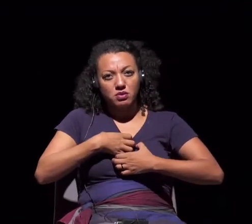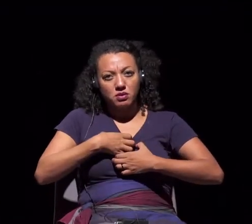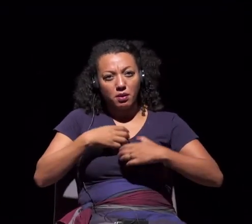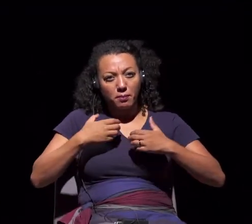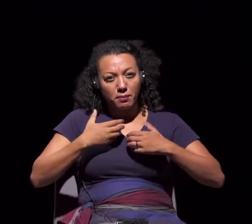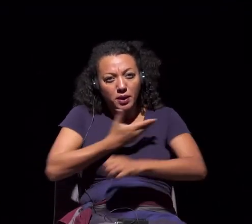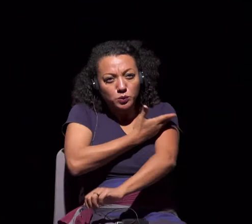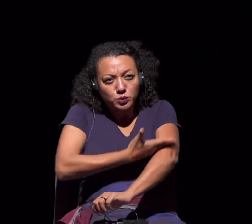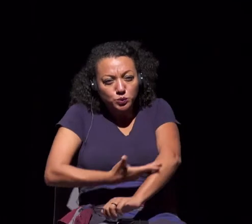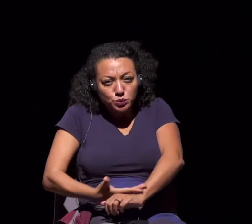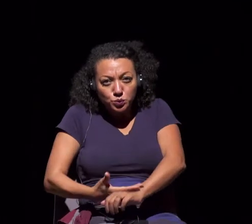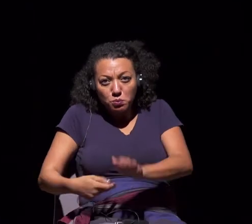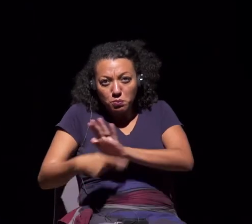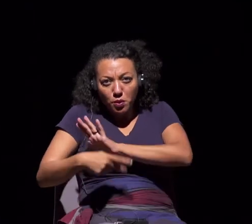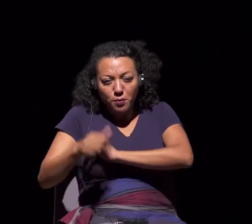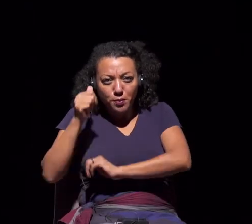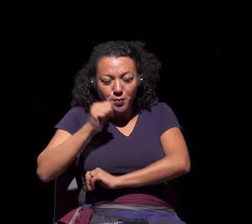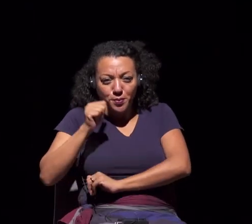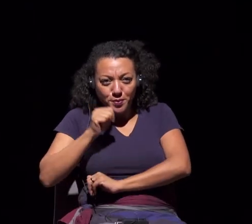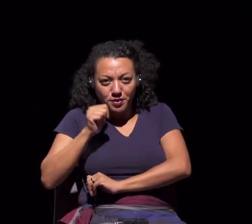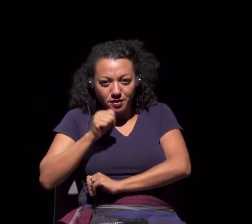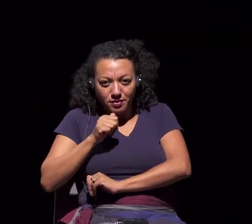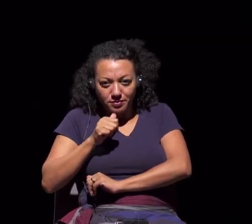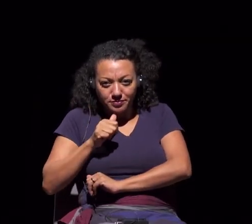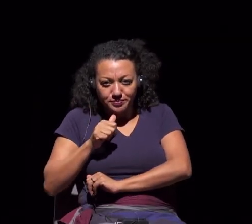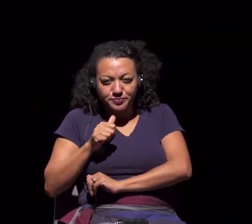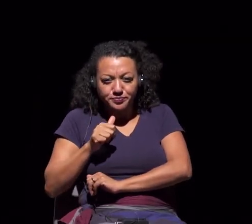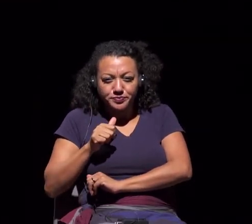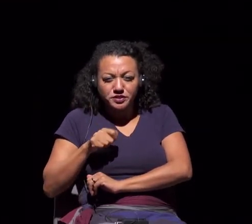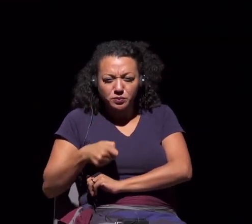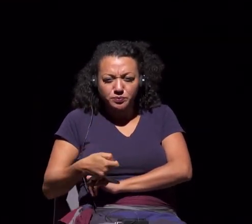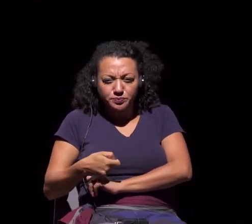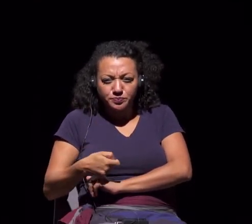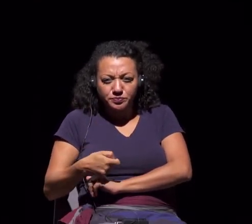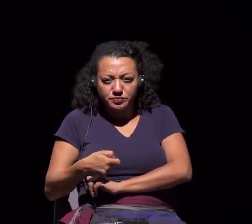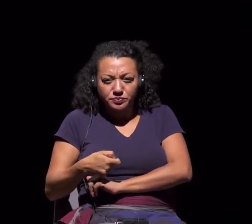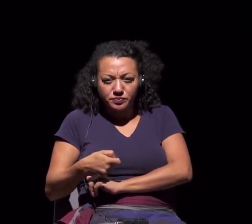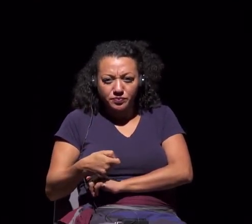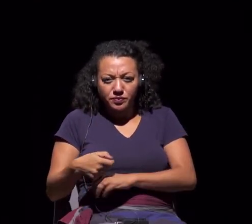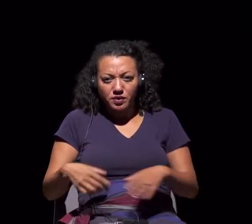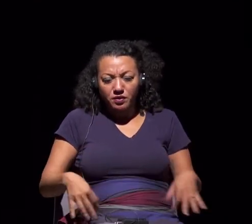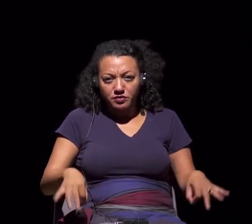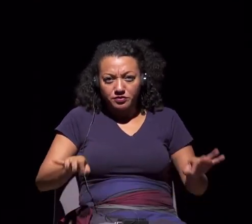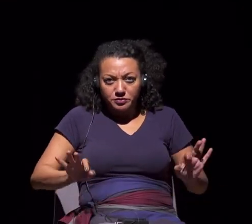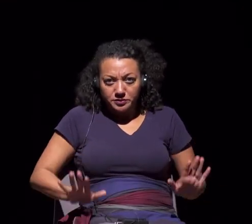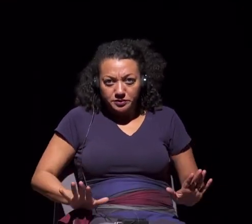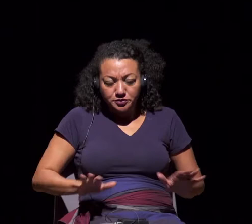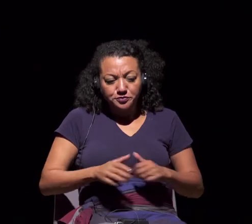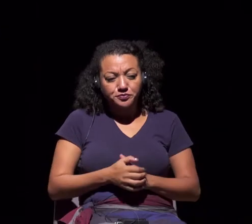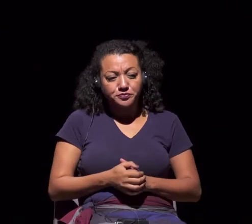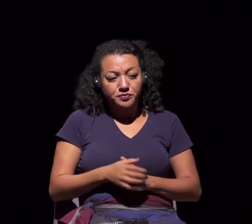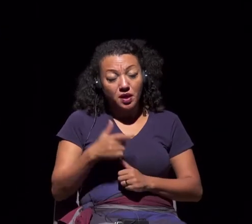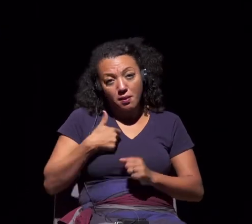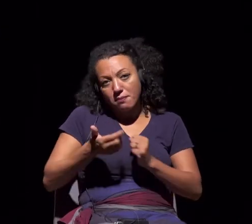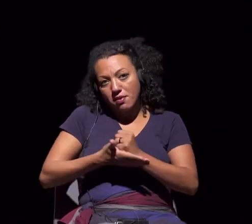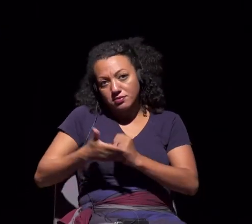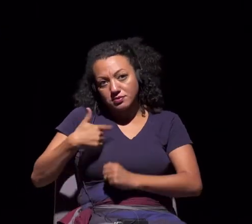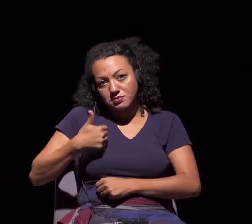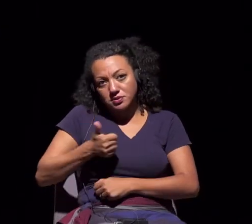and women. And this is the baseline for this analysis, which will eventually be chipped away at.